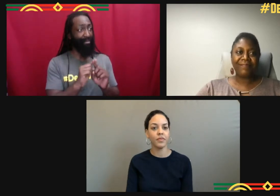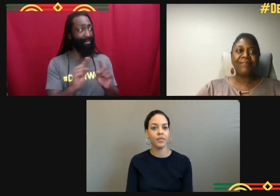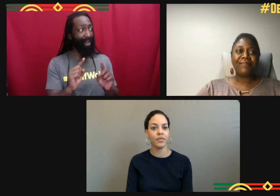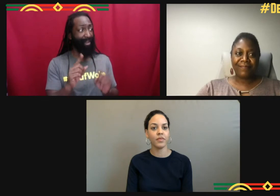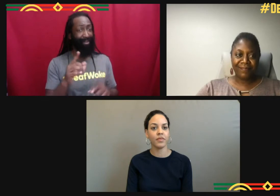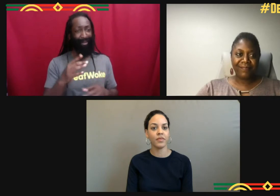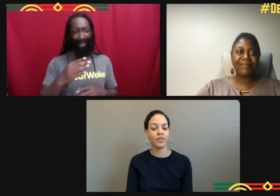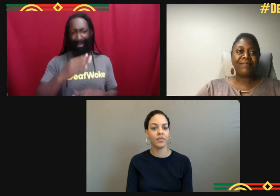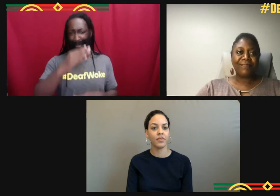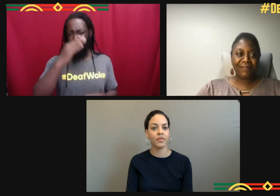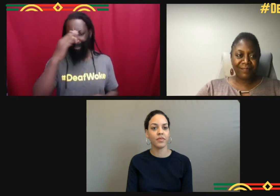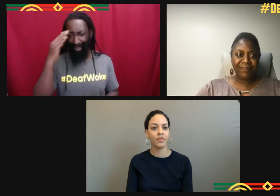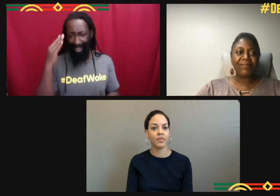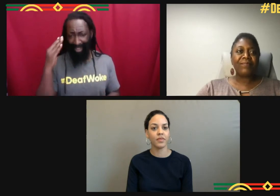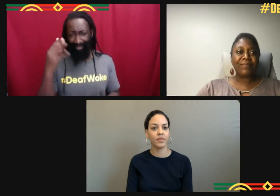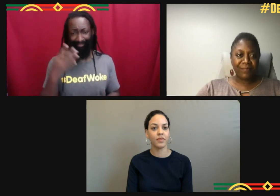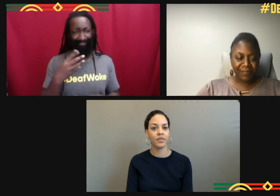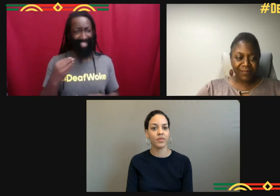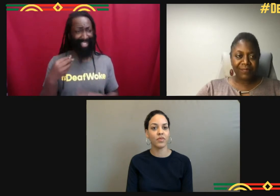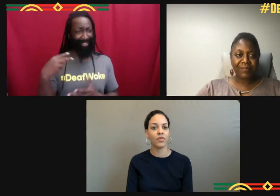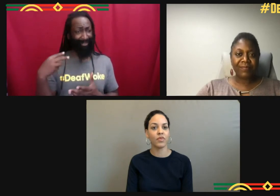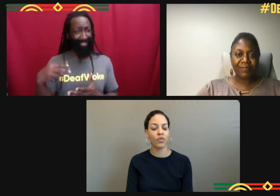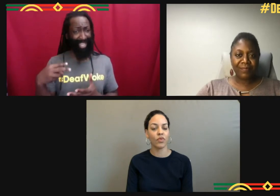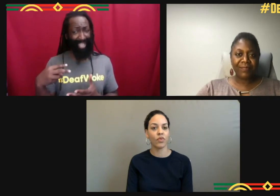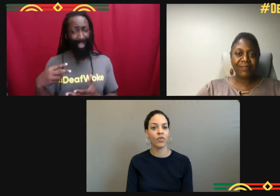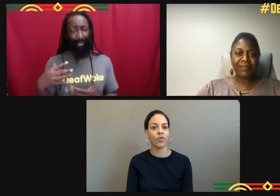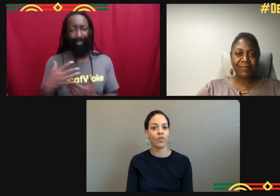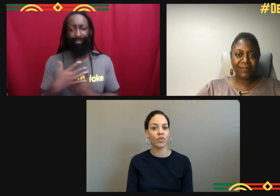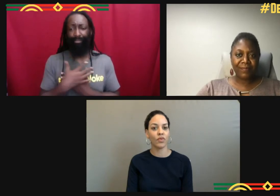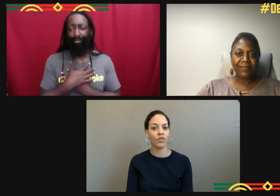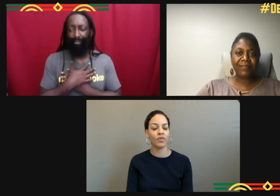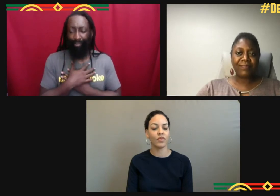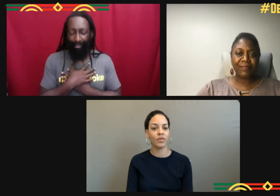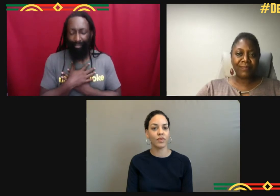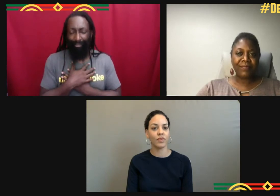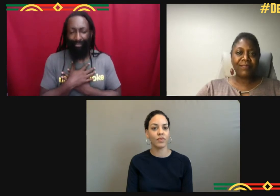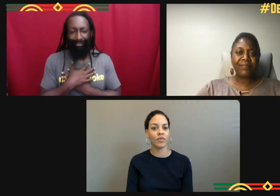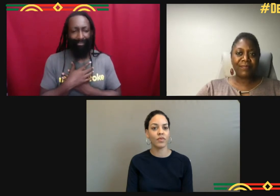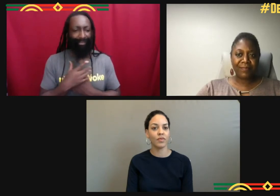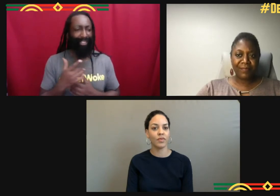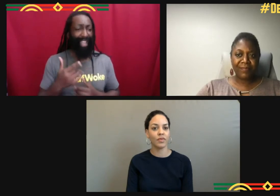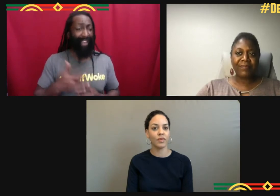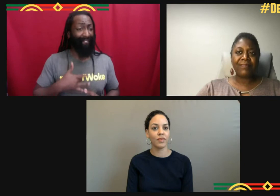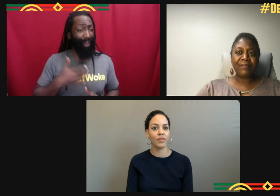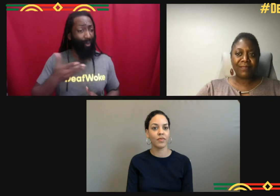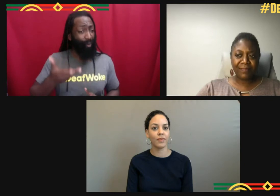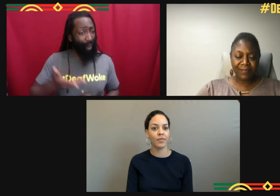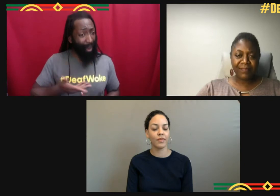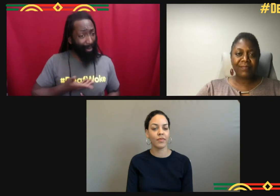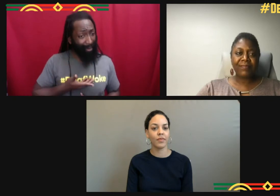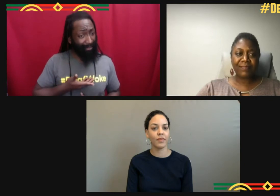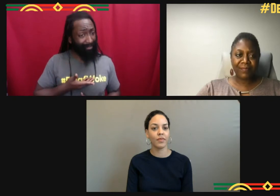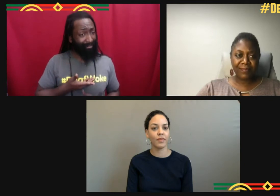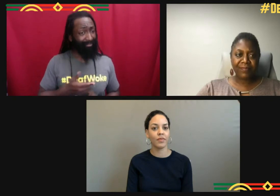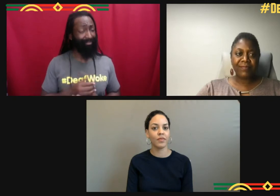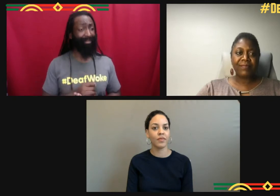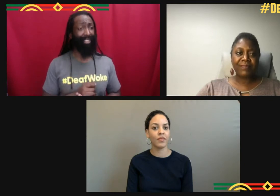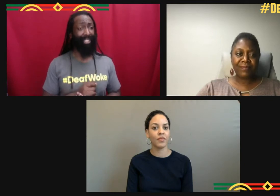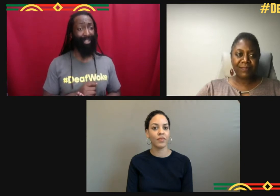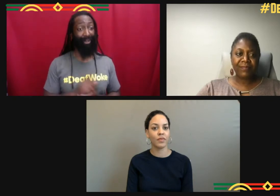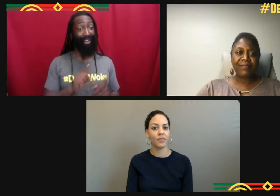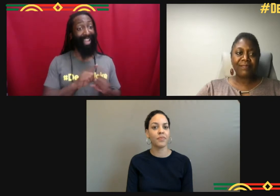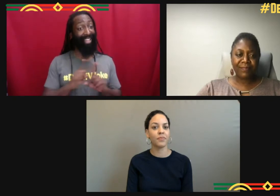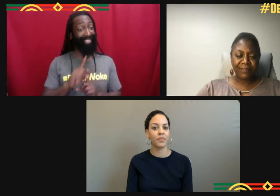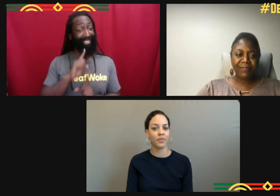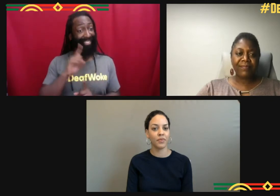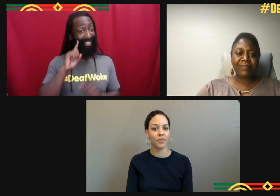You know, I'm involved in several different organizations, but to have a predominant, powerful Black organization, I felt